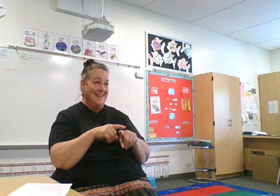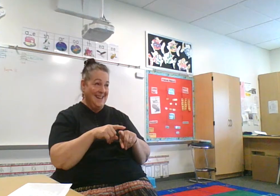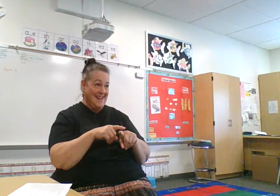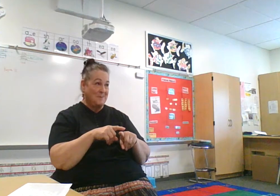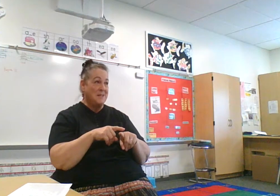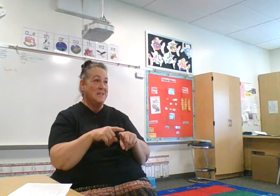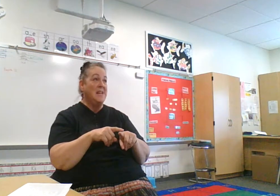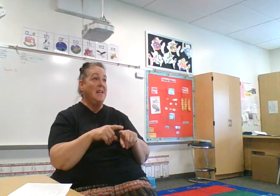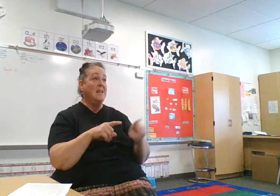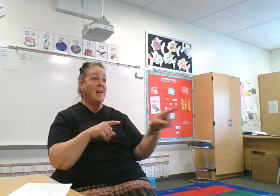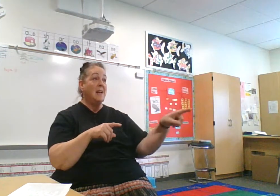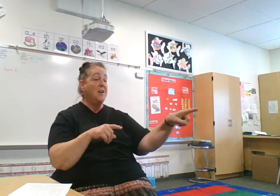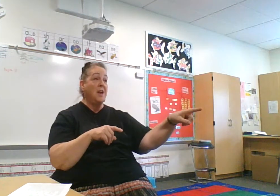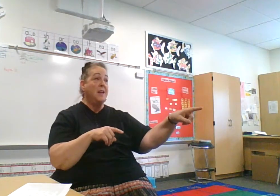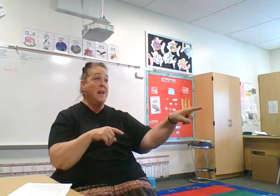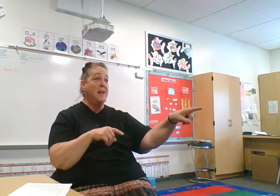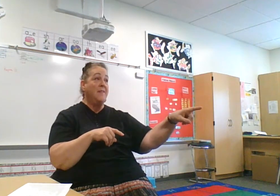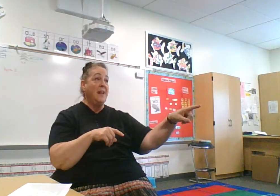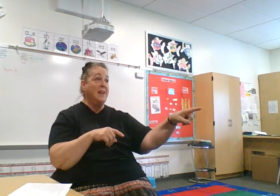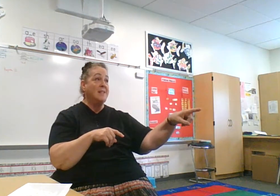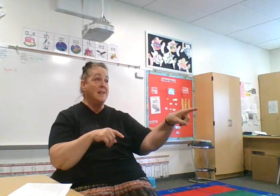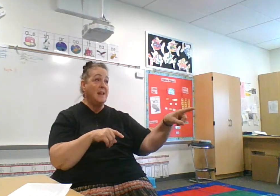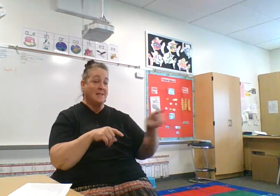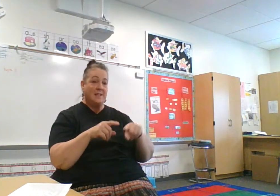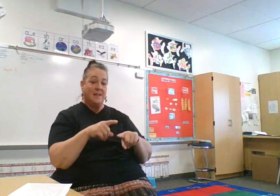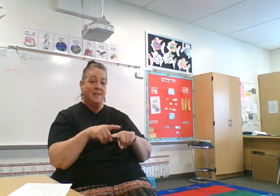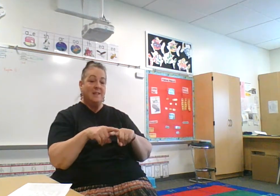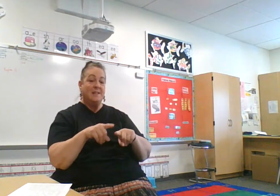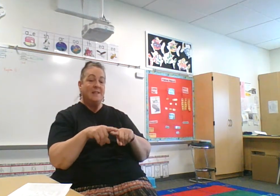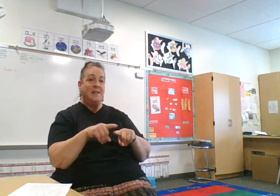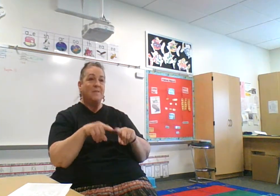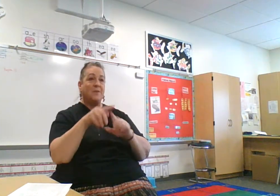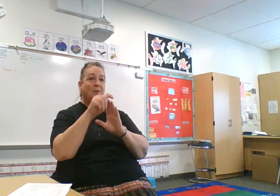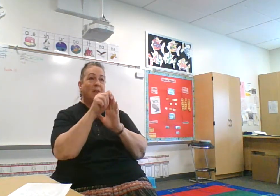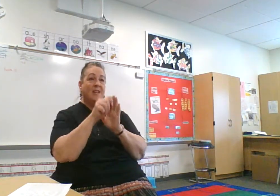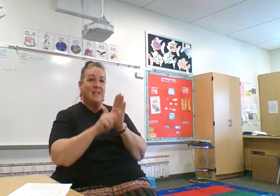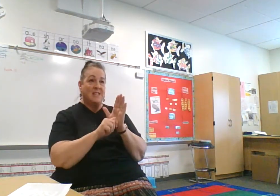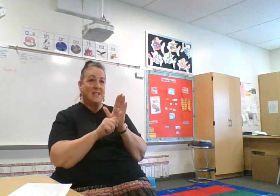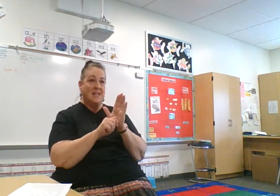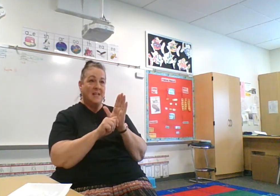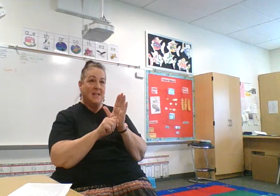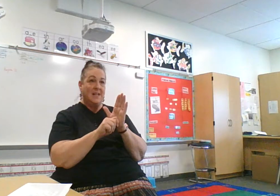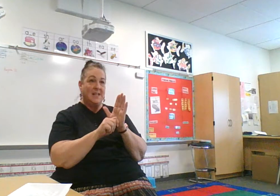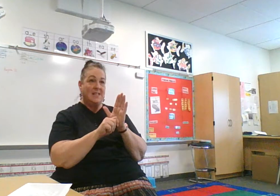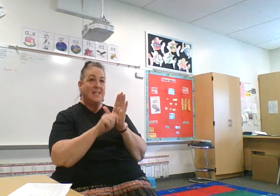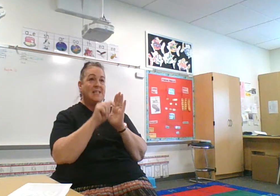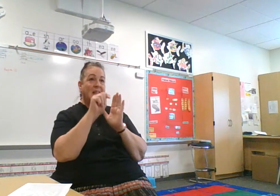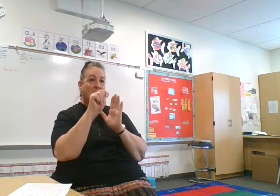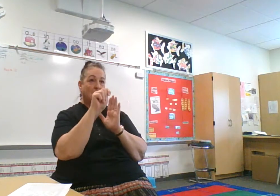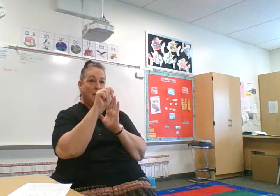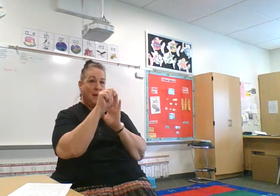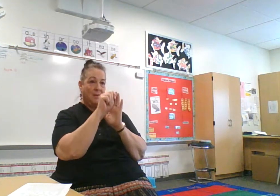Yes, with a T. No, not an N. N is Ness. Different. It's a T coming down.